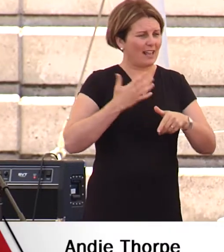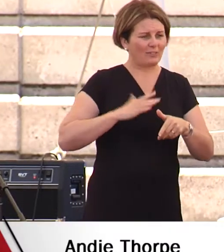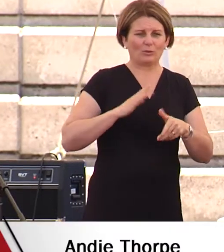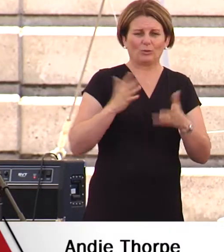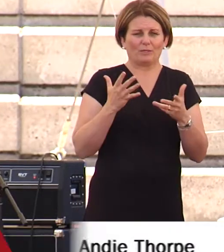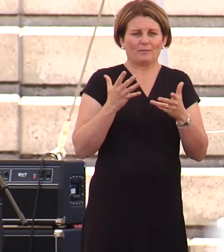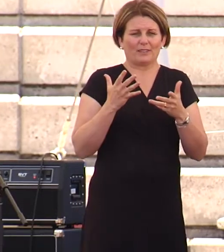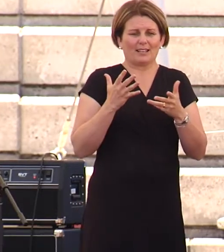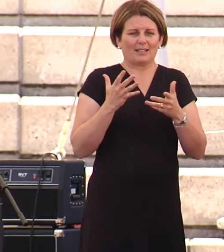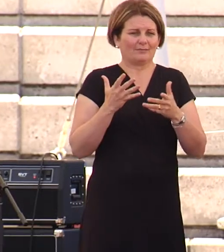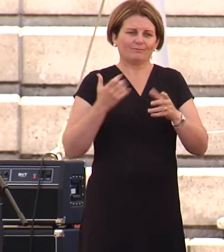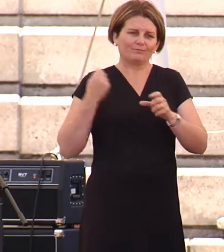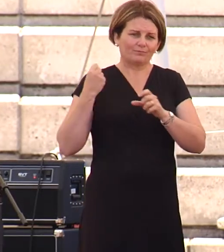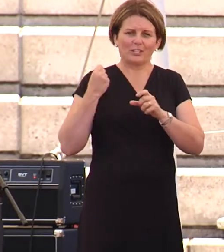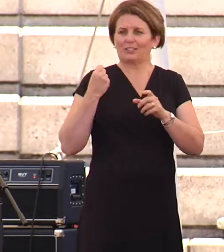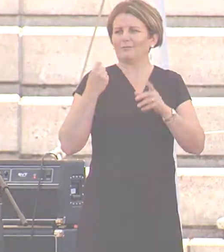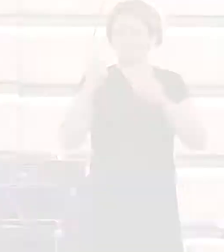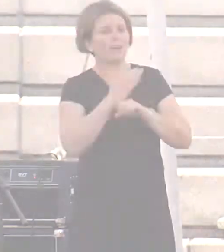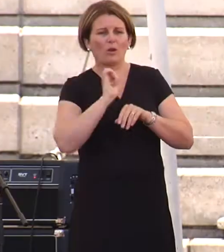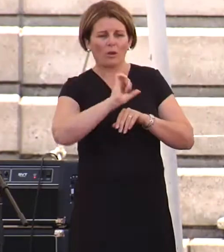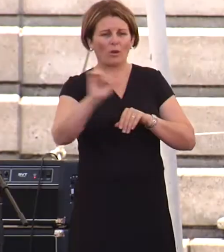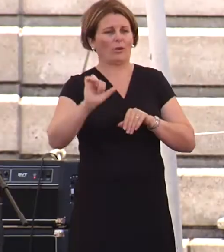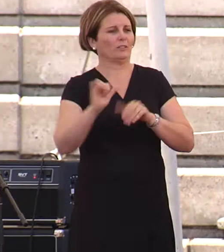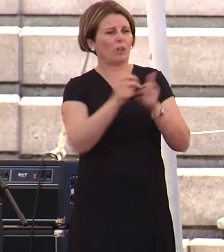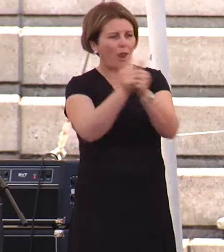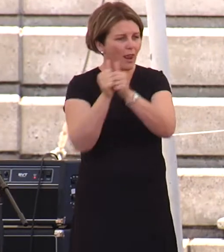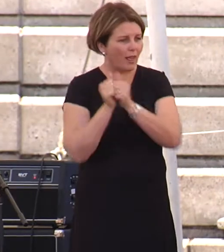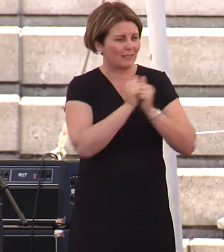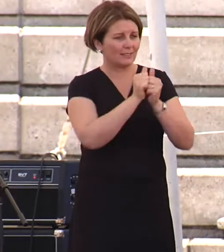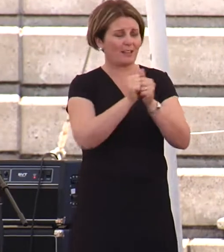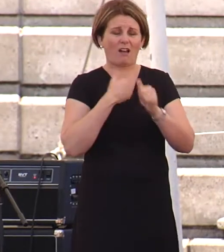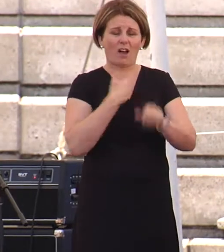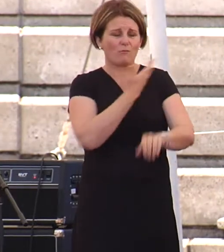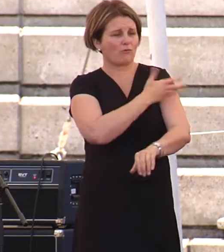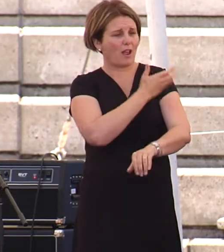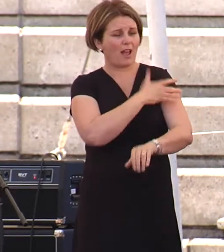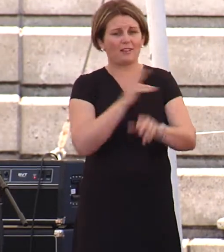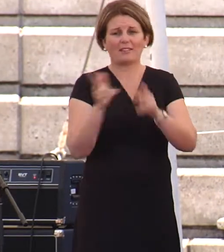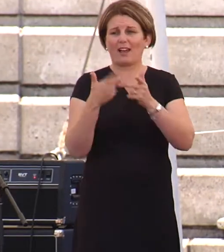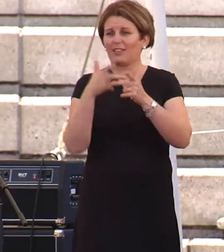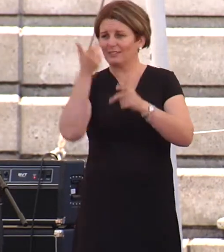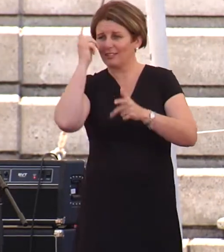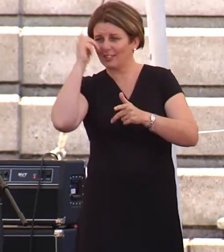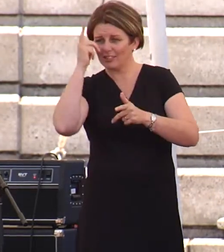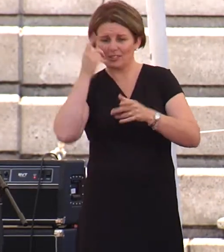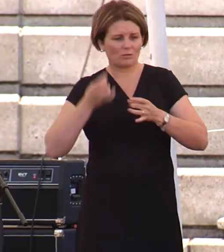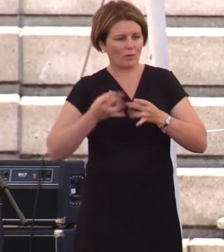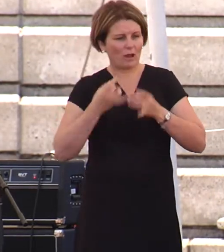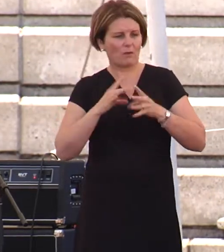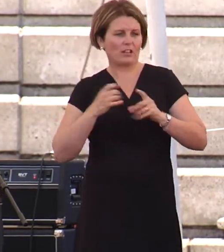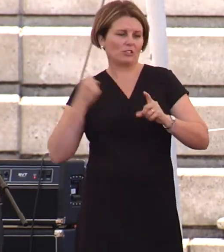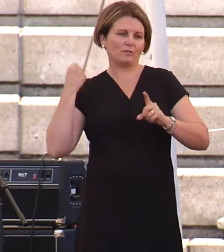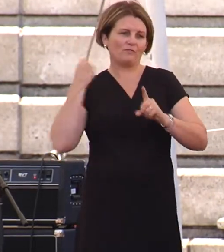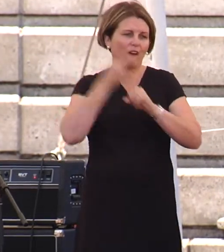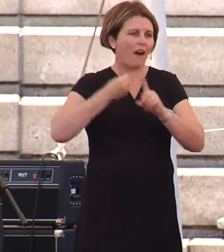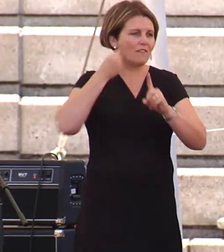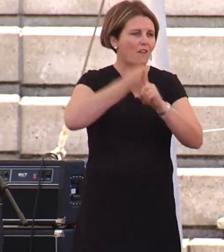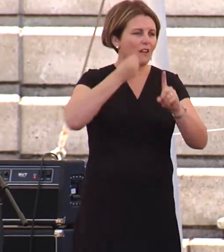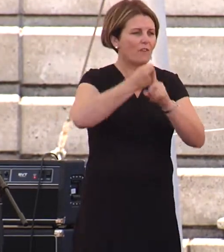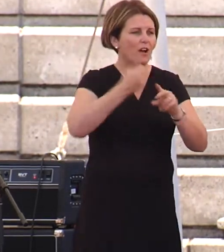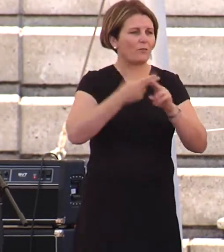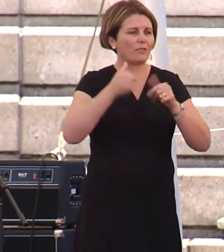TAFE, not to take it away. I am proud that my mum and other teachers are prepared to fight to save this great